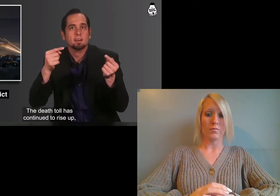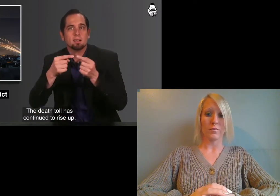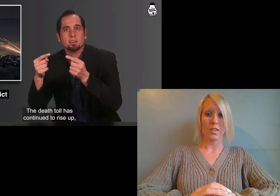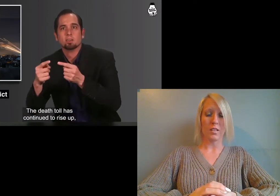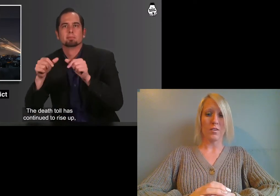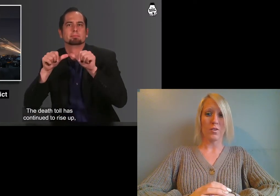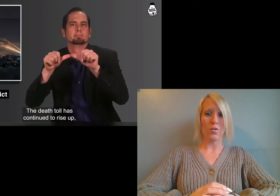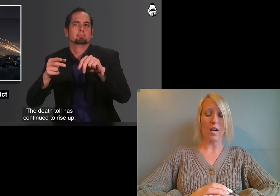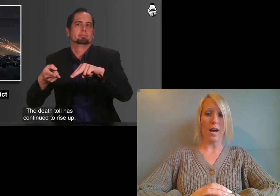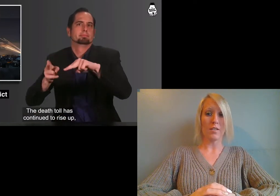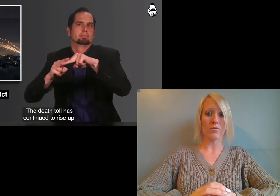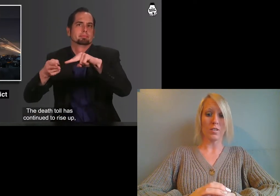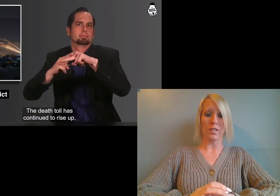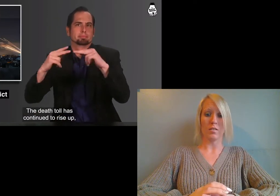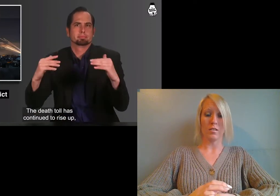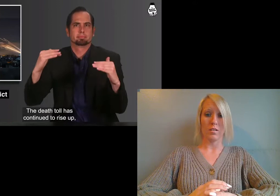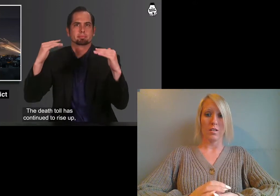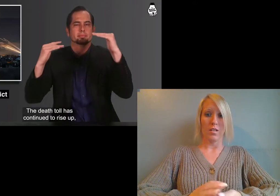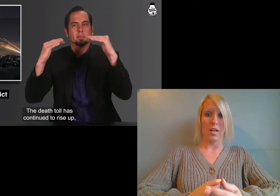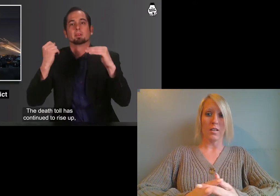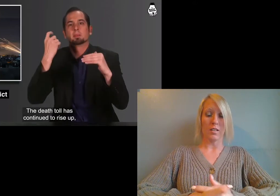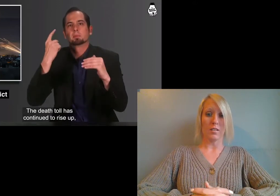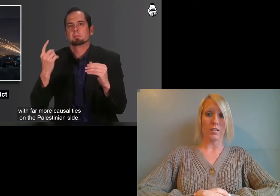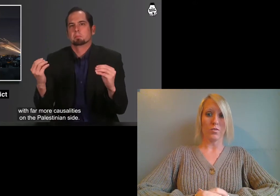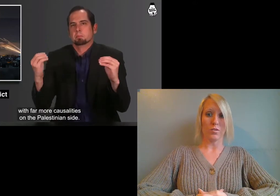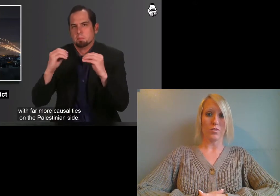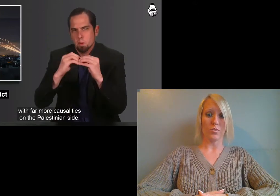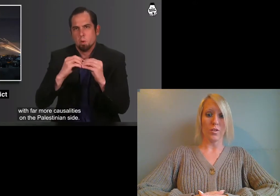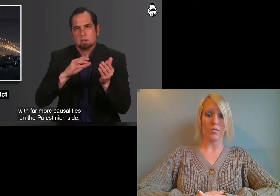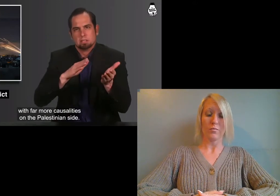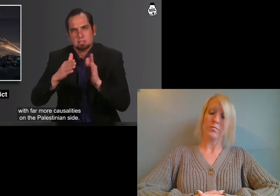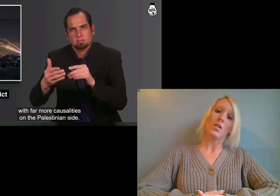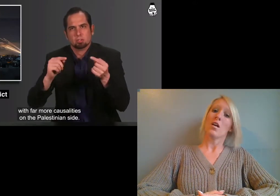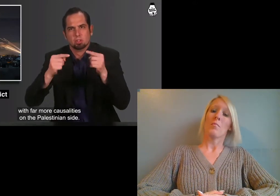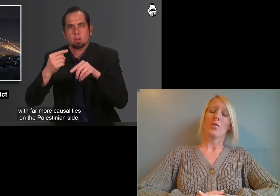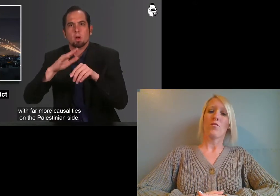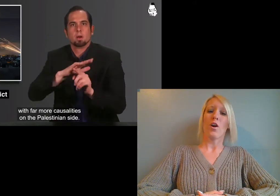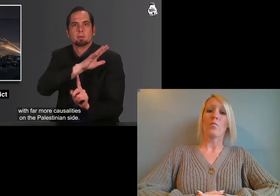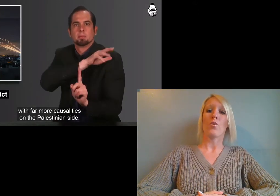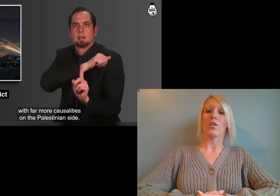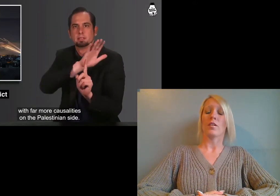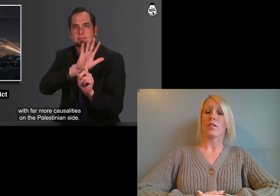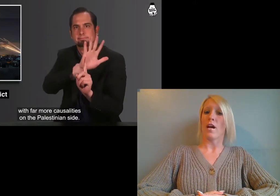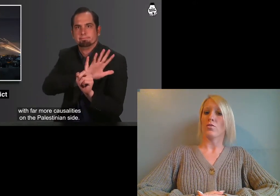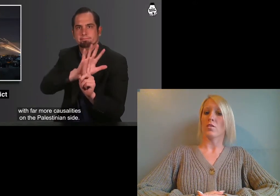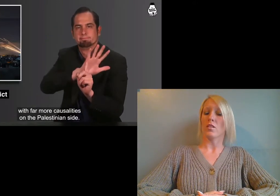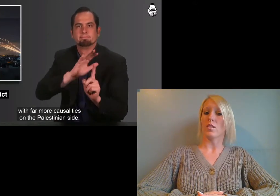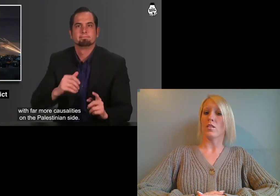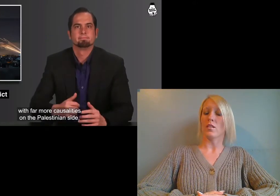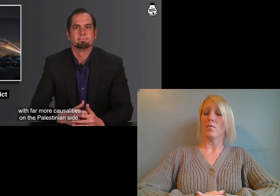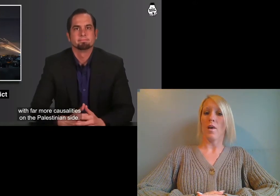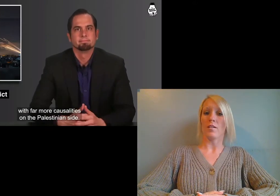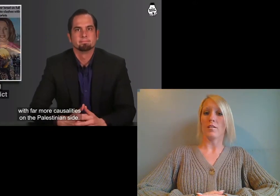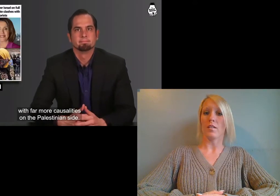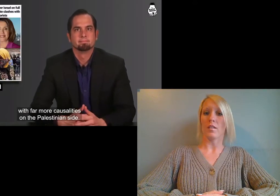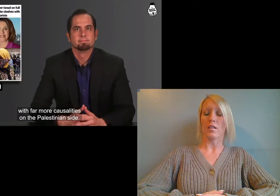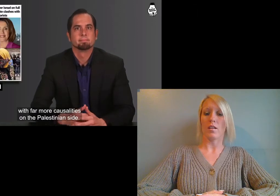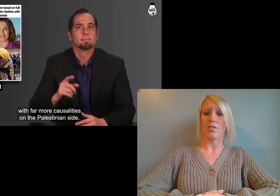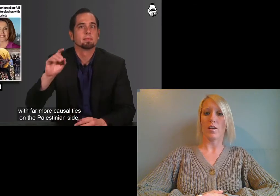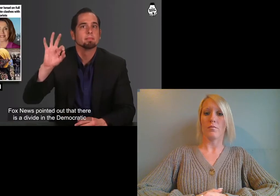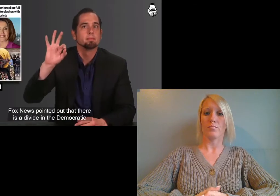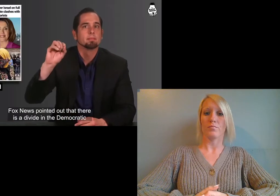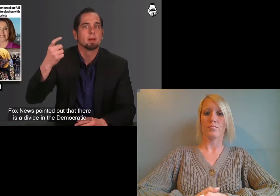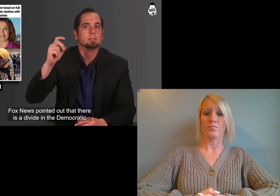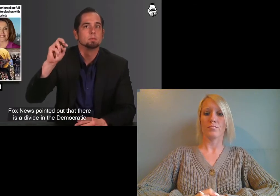rockets. The death toll has risen, and it continues to do so. But there are far more casualties in the